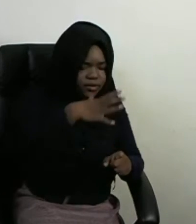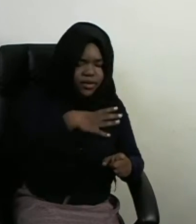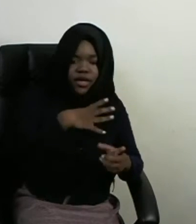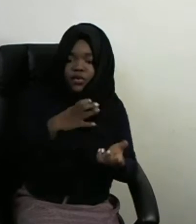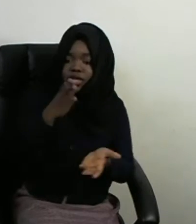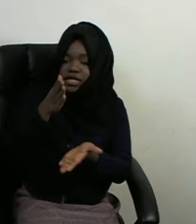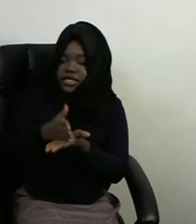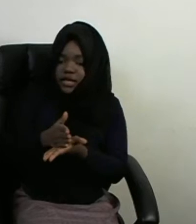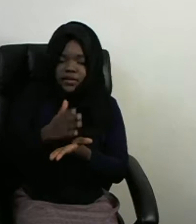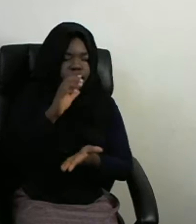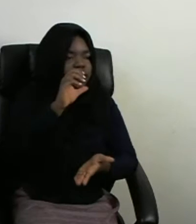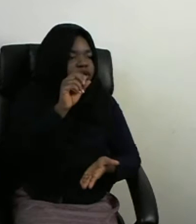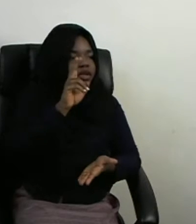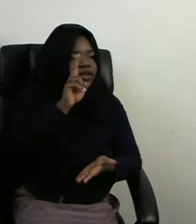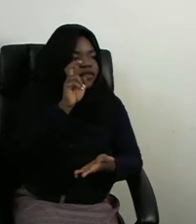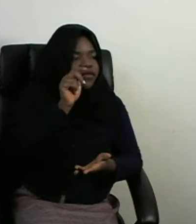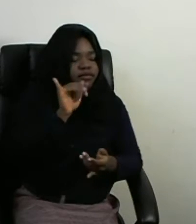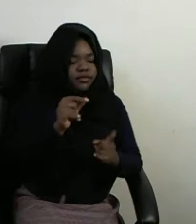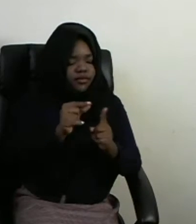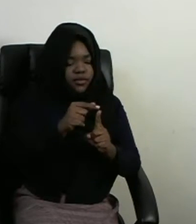stop at the word covenant here.